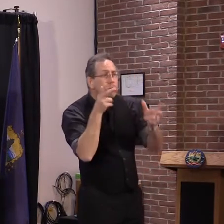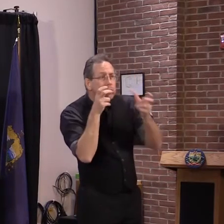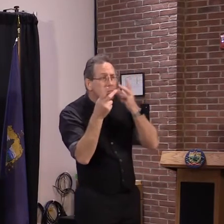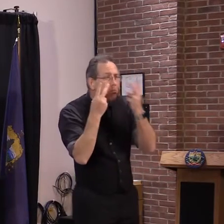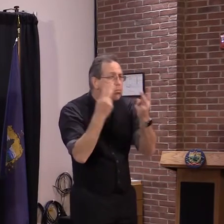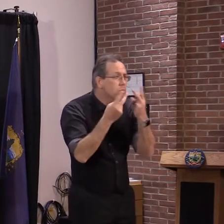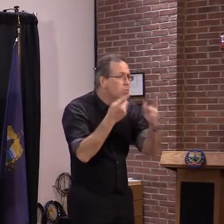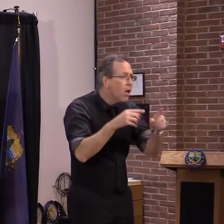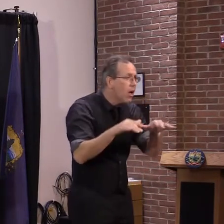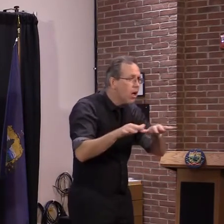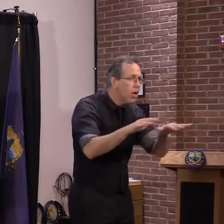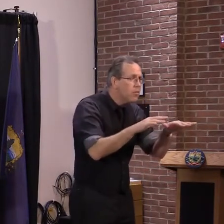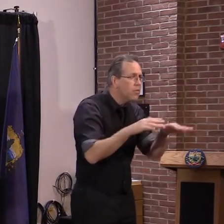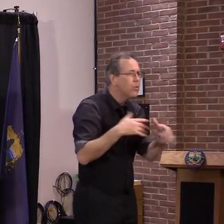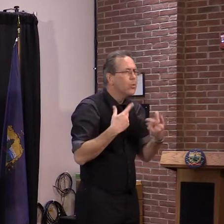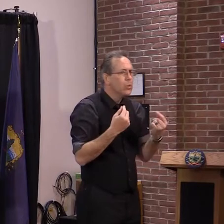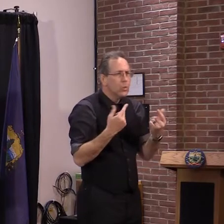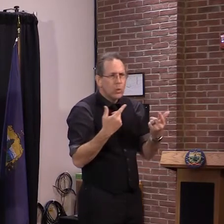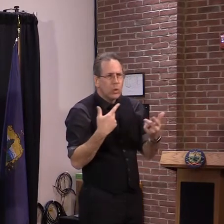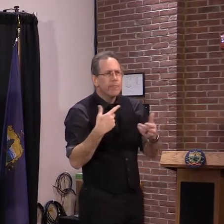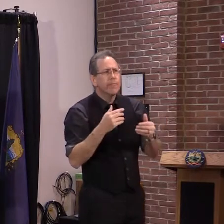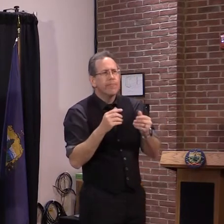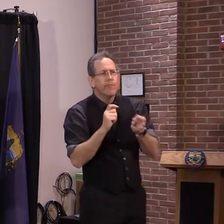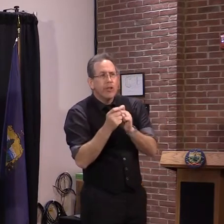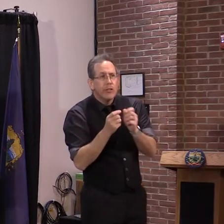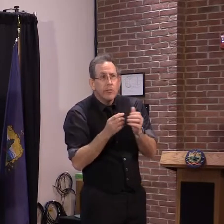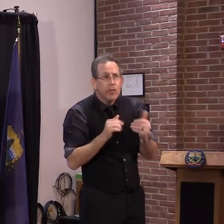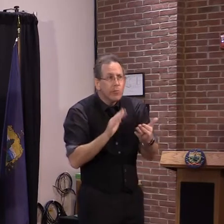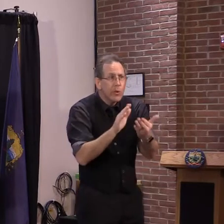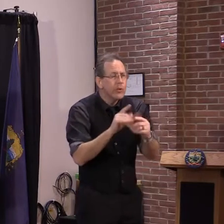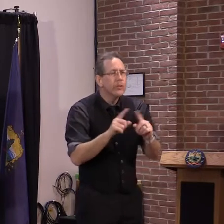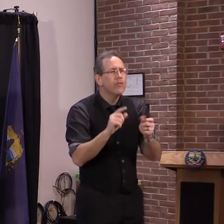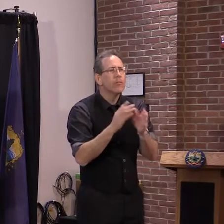the future. Secretary French.